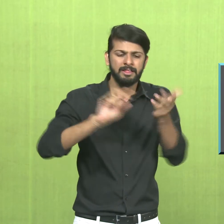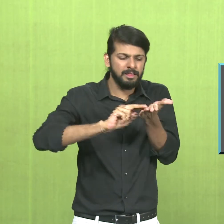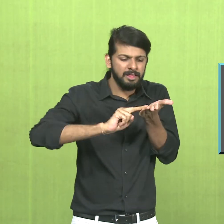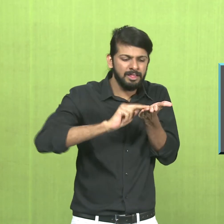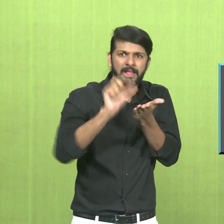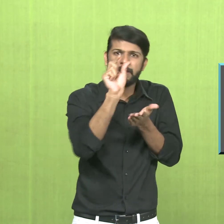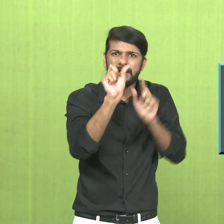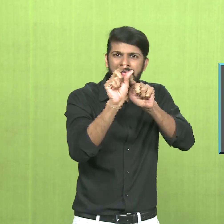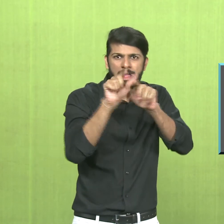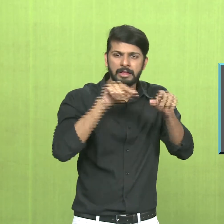board.